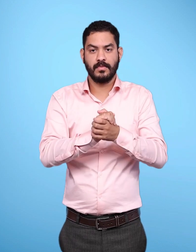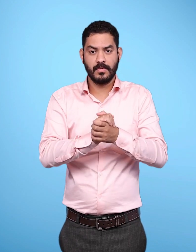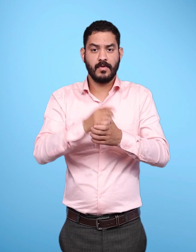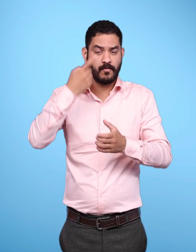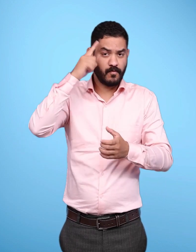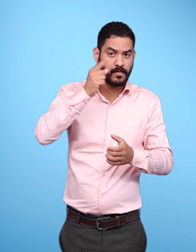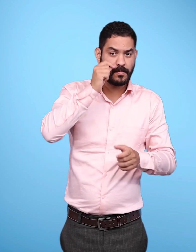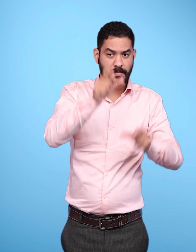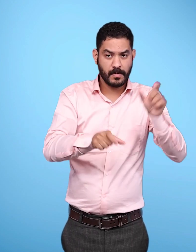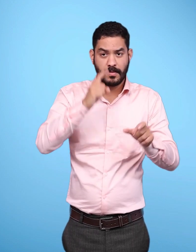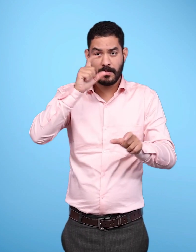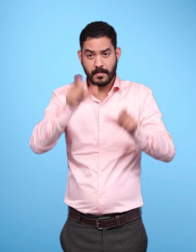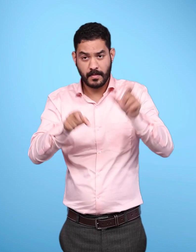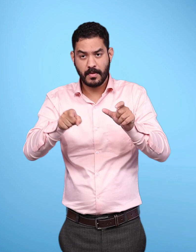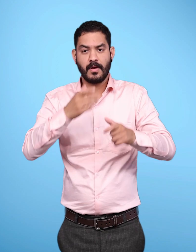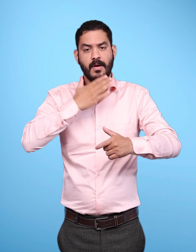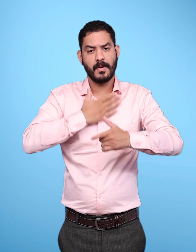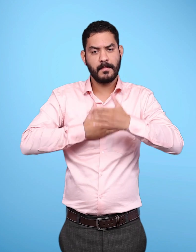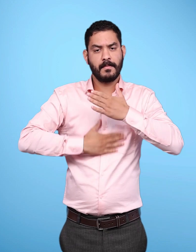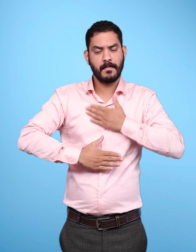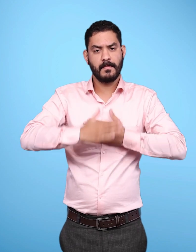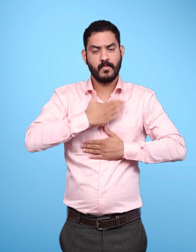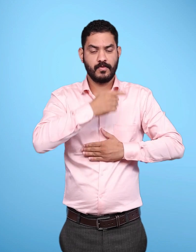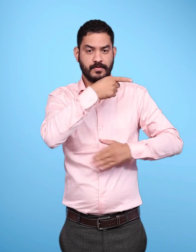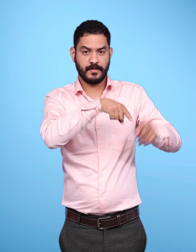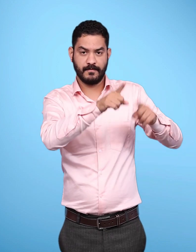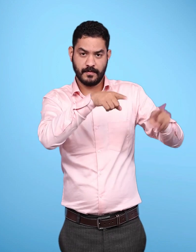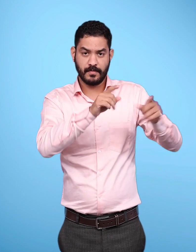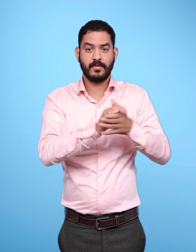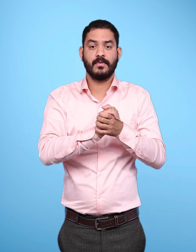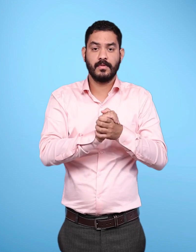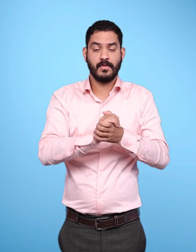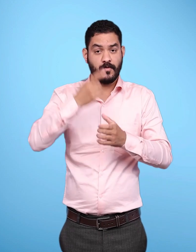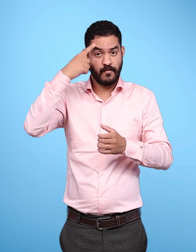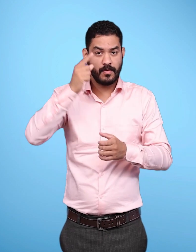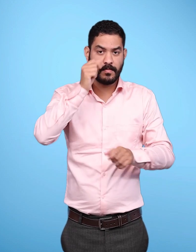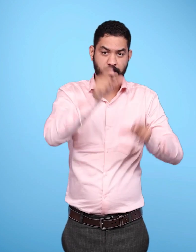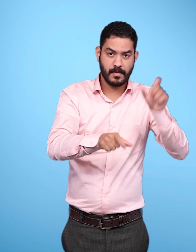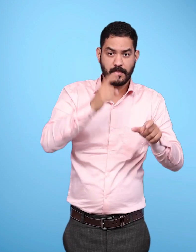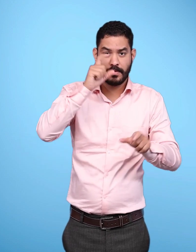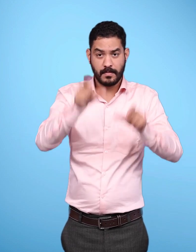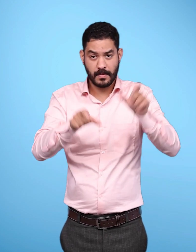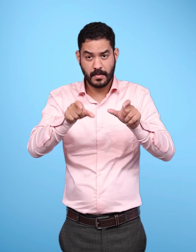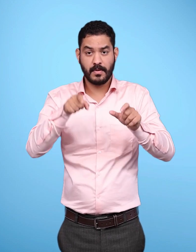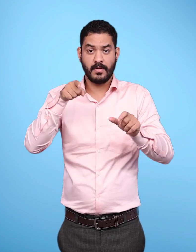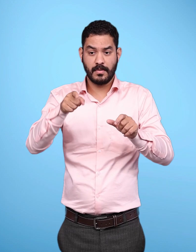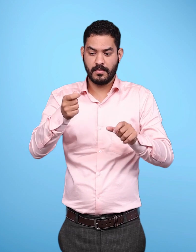for men and women who humble themselves, for men and women who give in